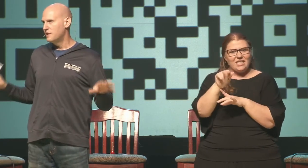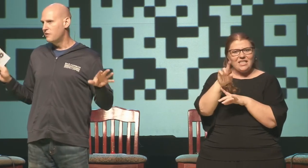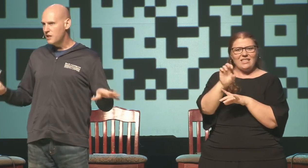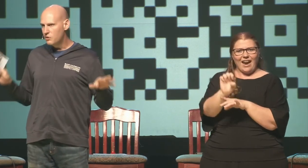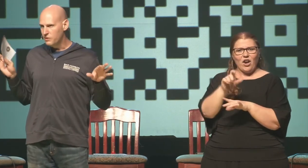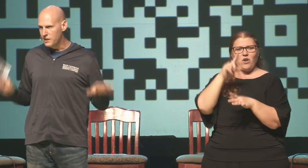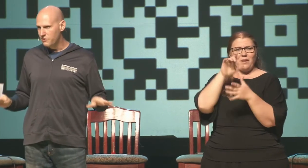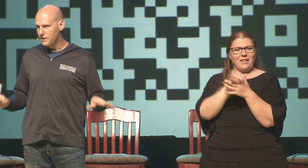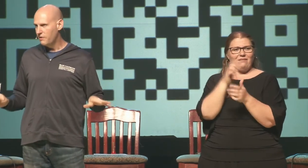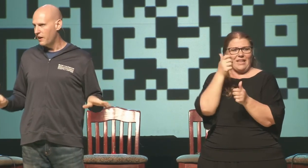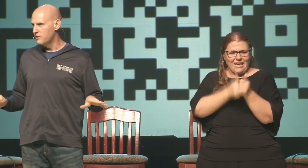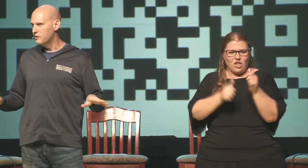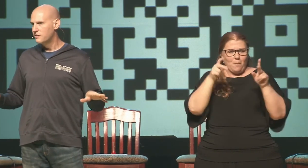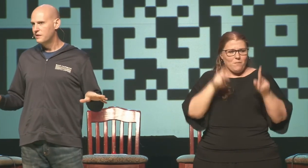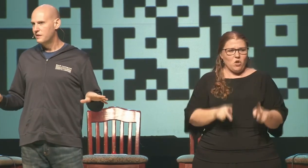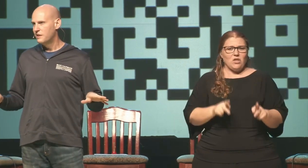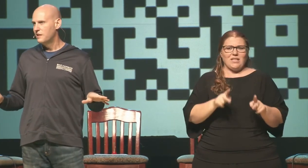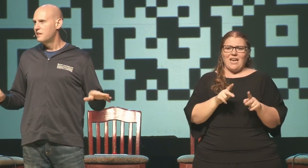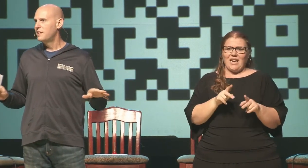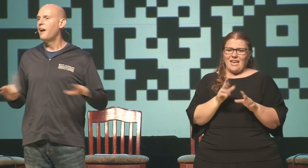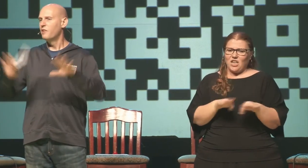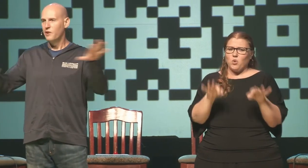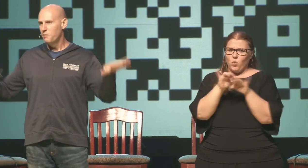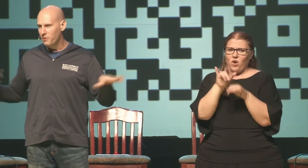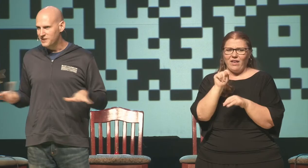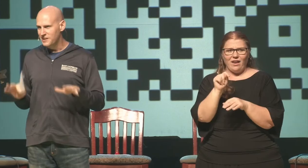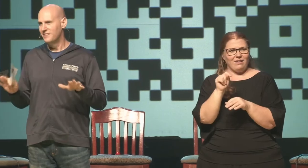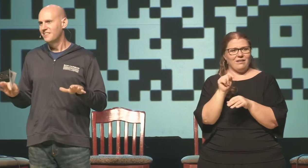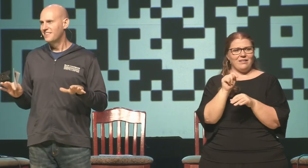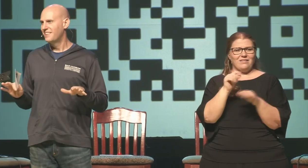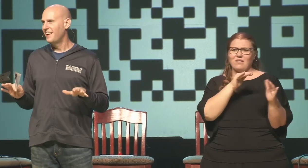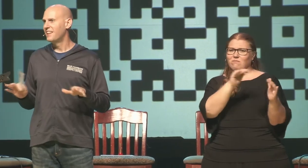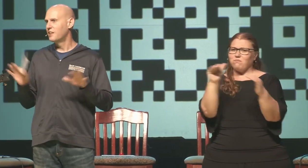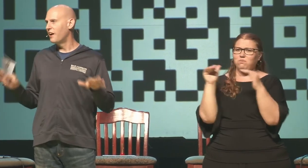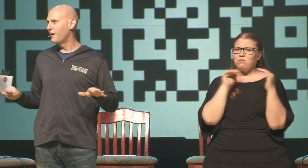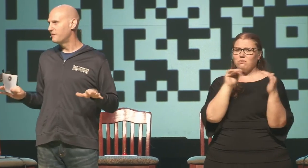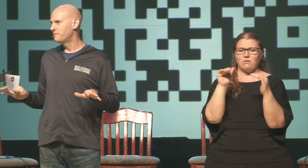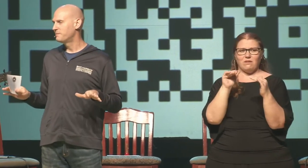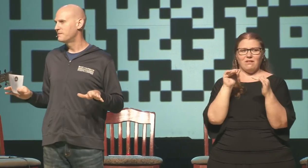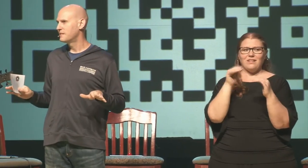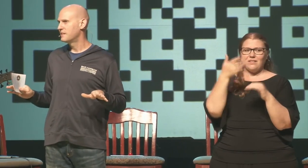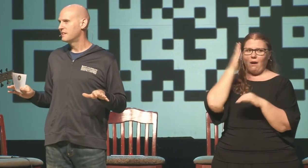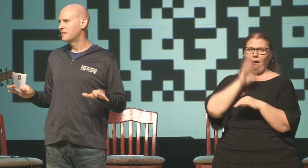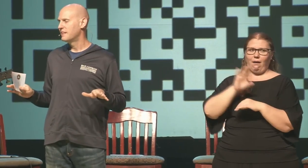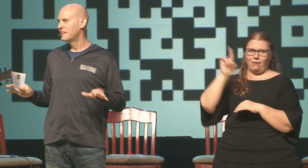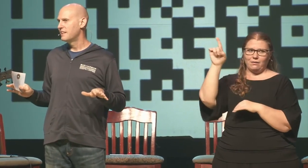is of equal and infinite value to every other person and to God.